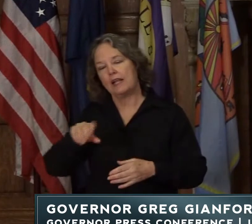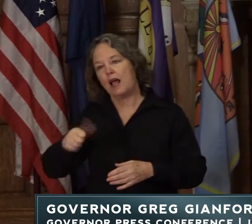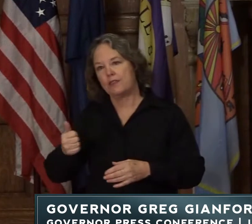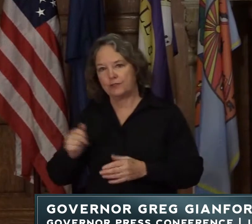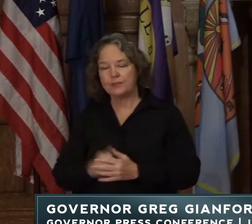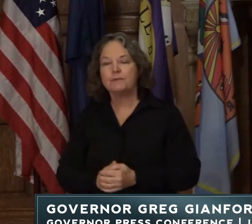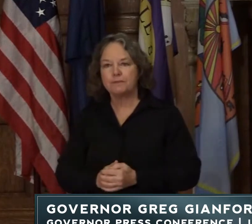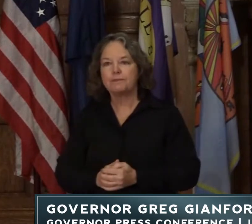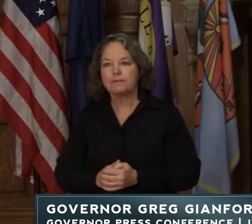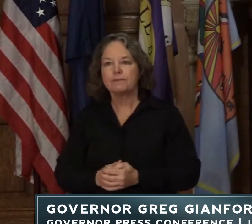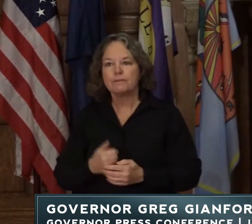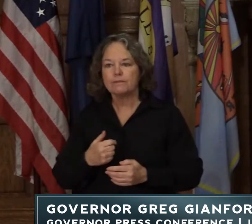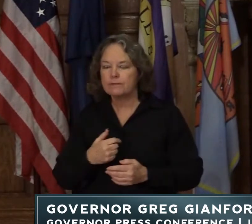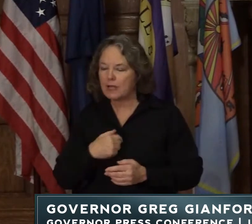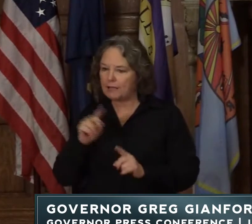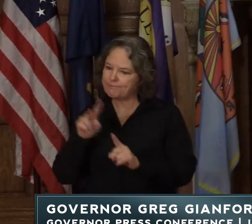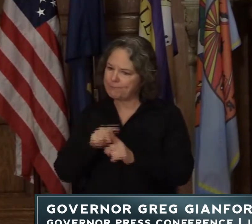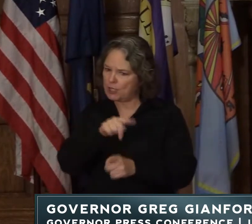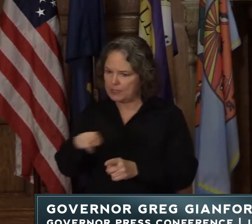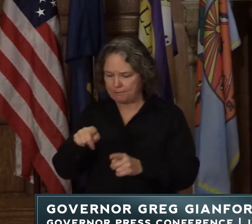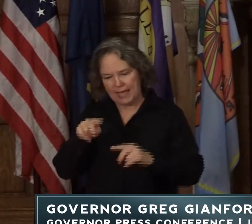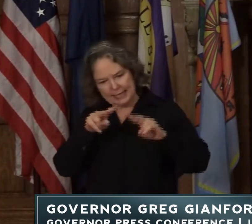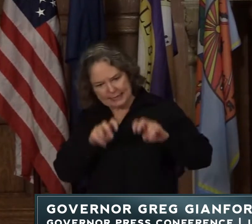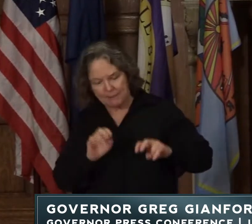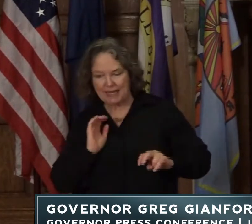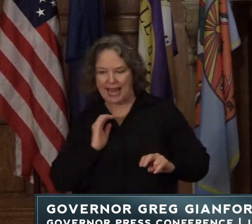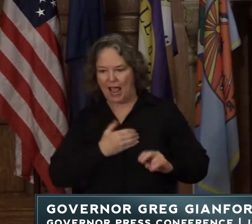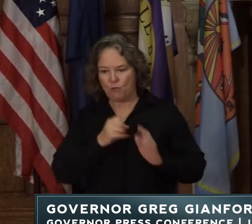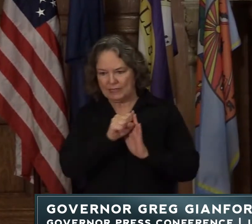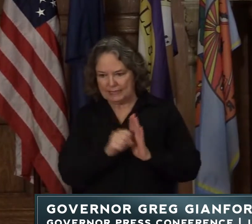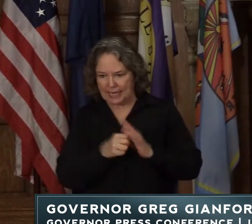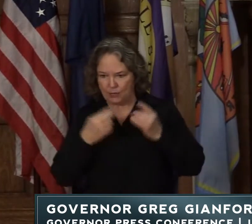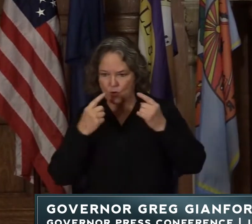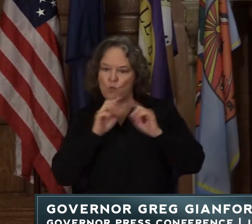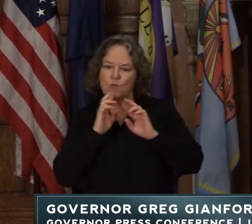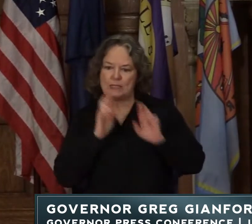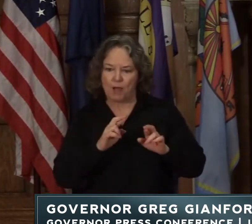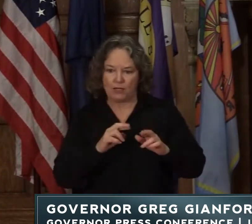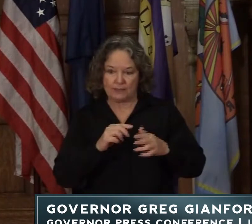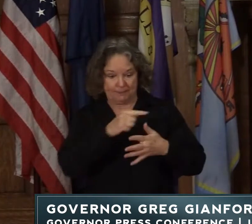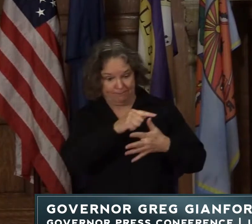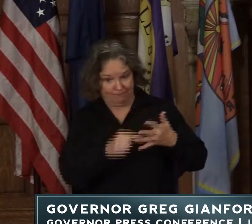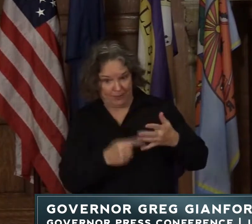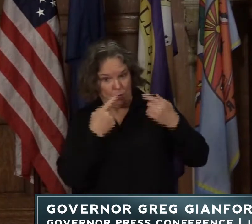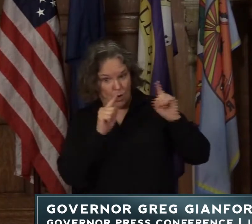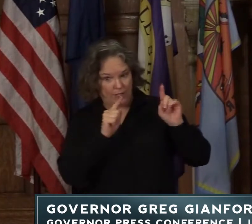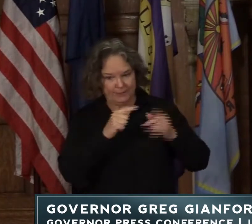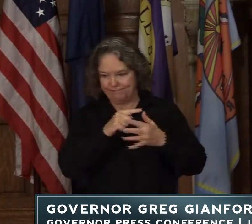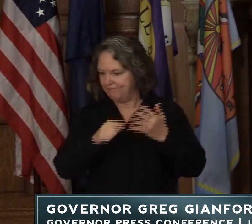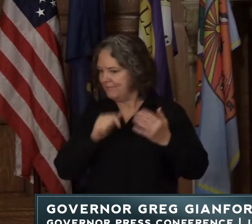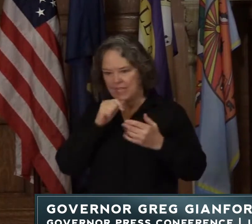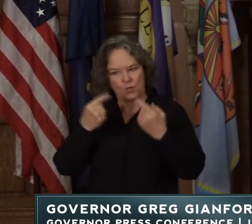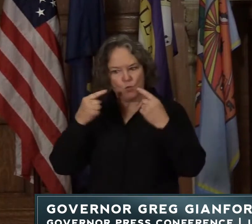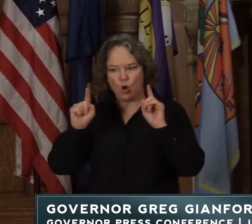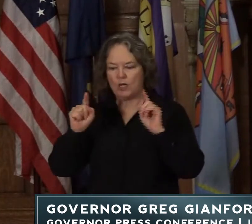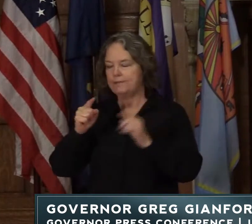I charged it with examining our state's response, what has worked, what hasn't worked, and what we should do